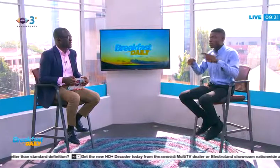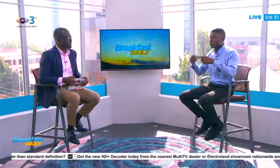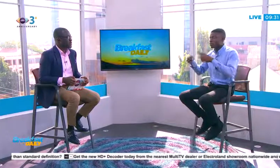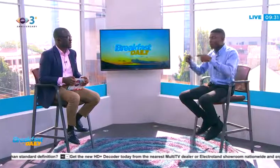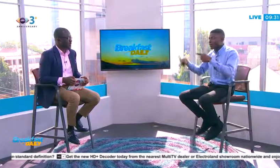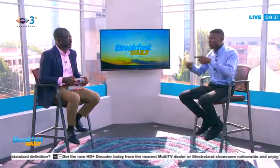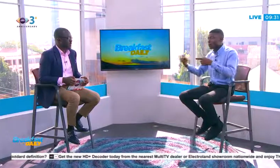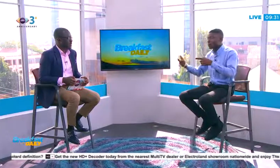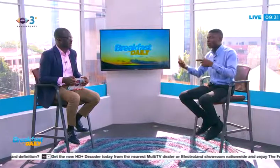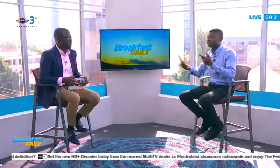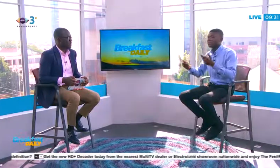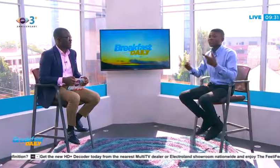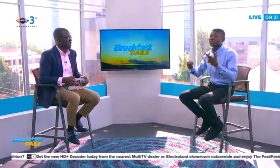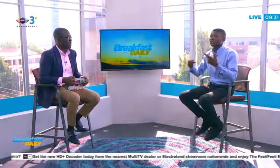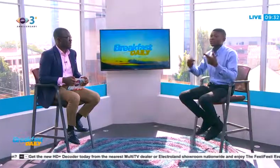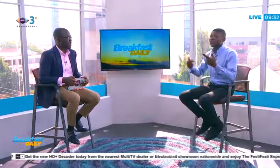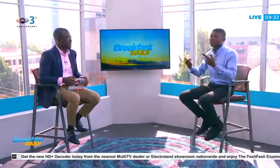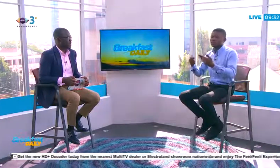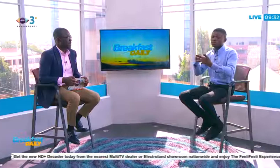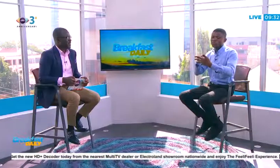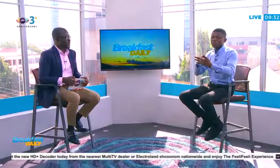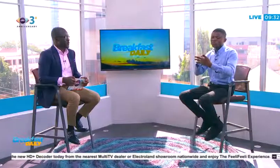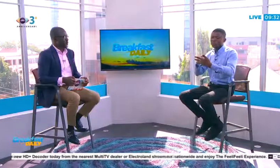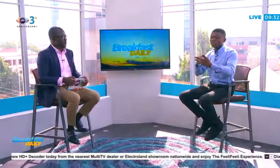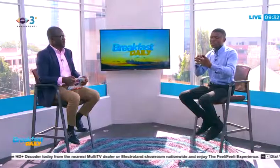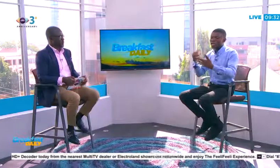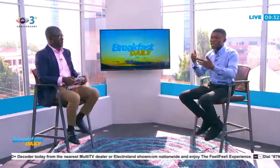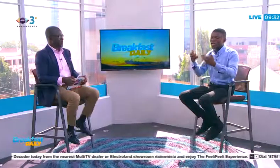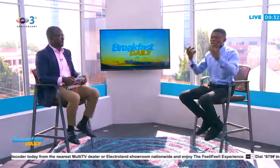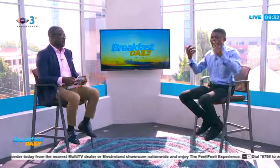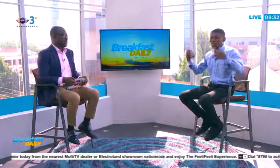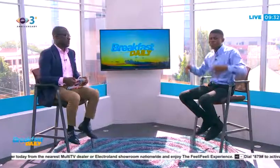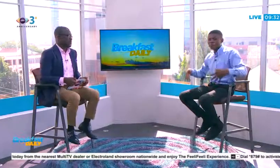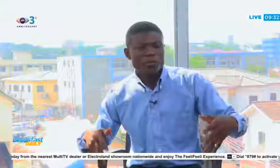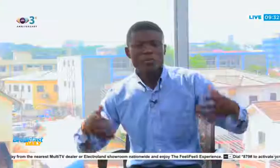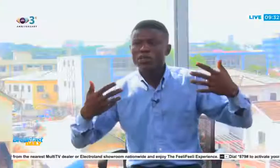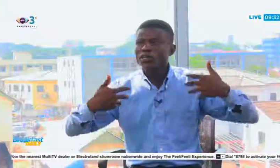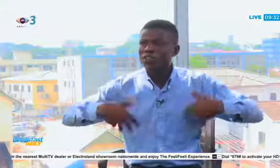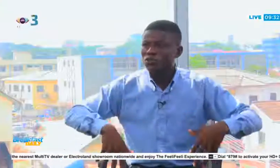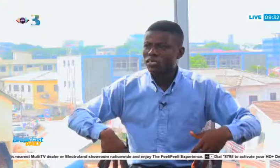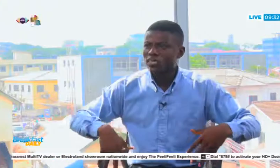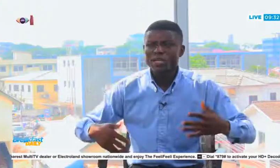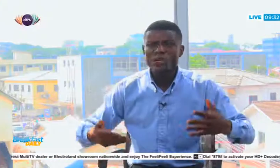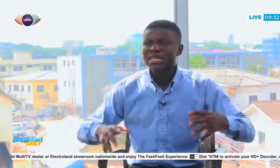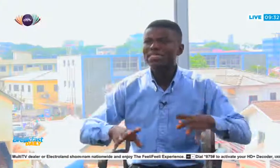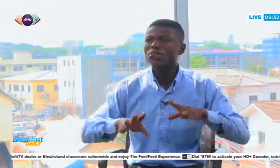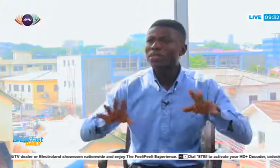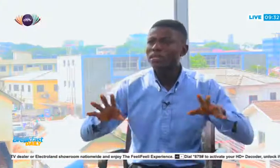which after the program I'll Yeah. be sharing. So he watched the video and said, for Famia, because of his dressing, I know he doesn't play